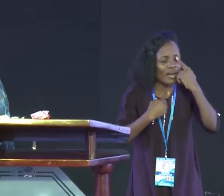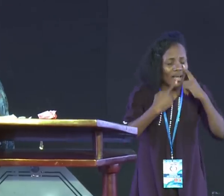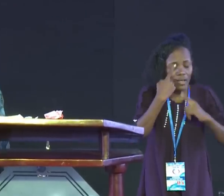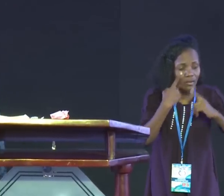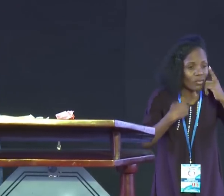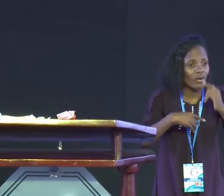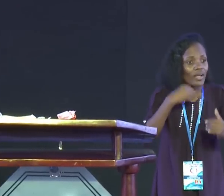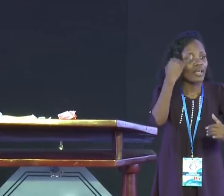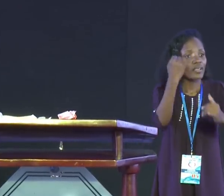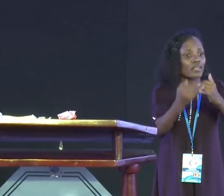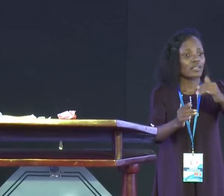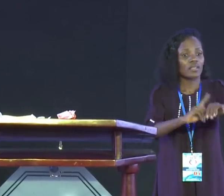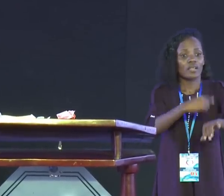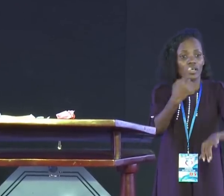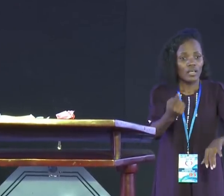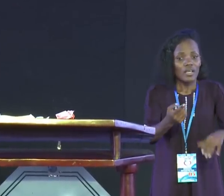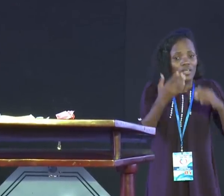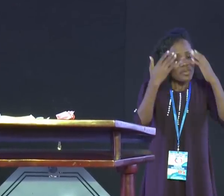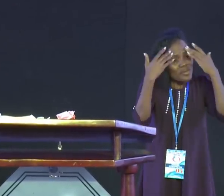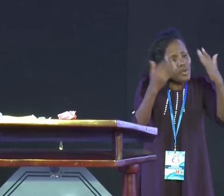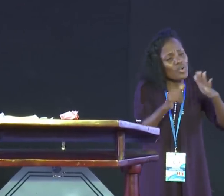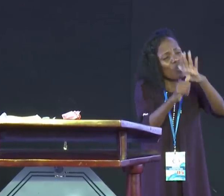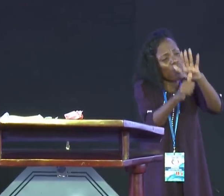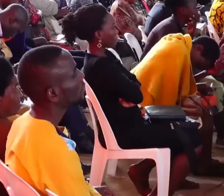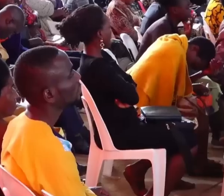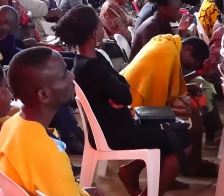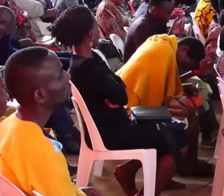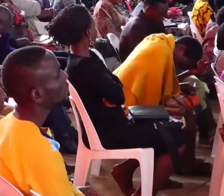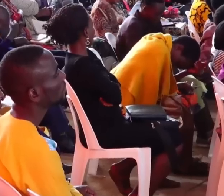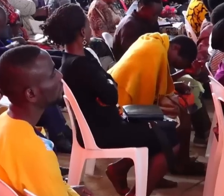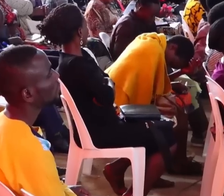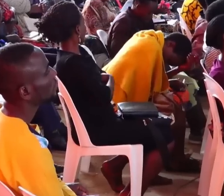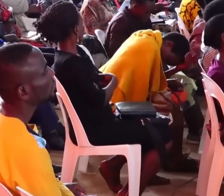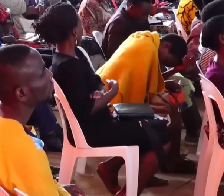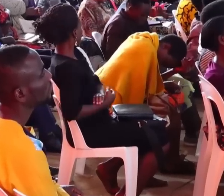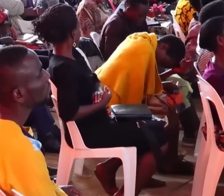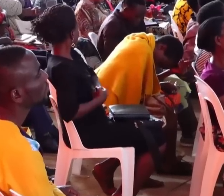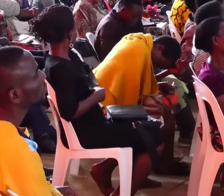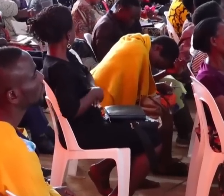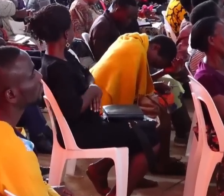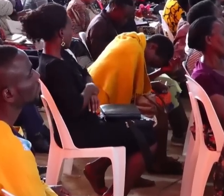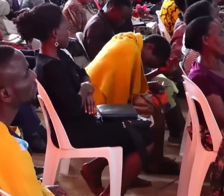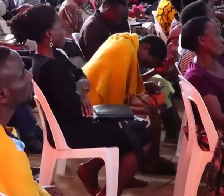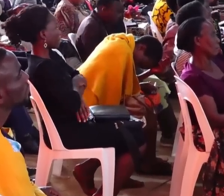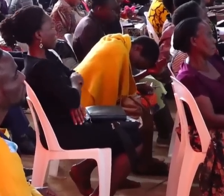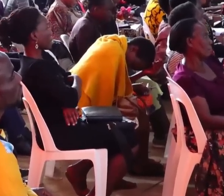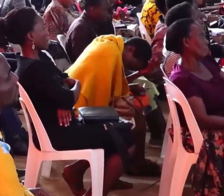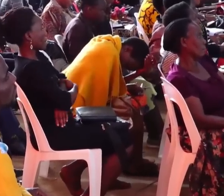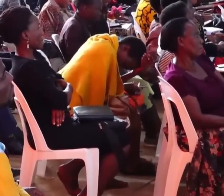the end of the wilderness or the end of the crying, the oppression unto which you don't know its